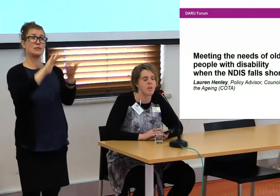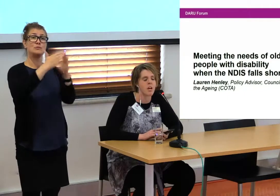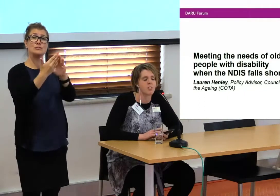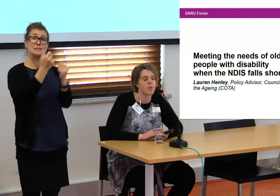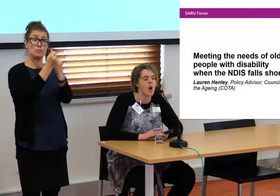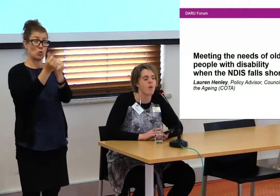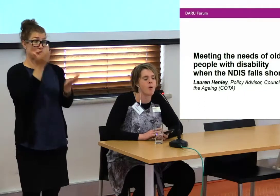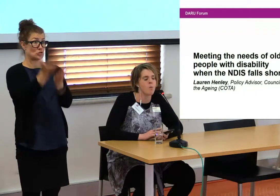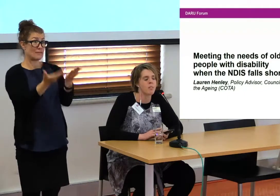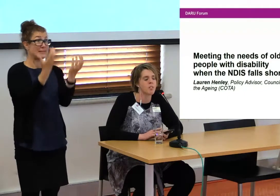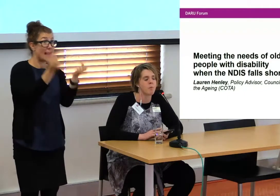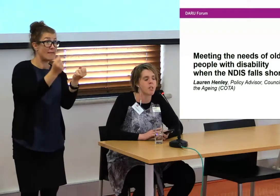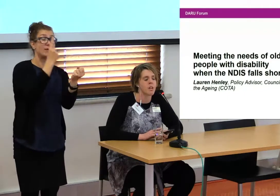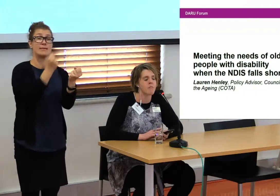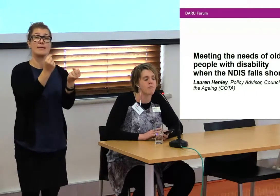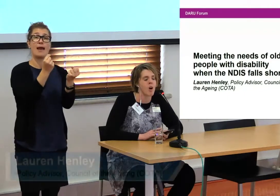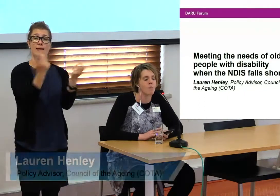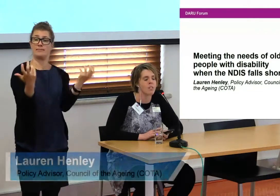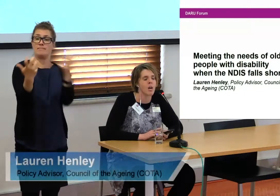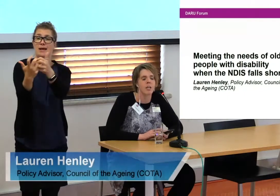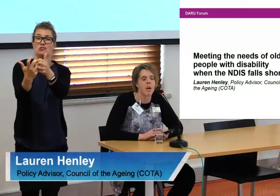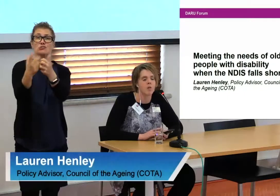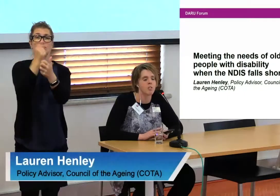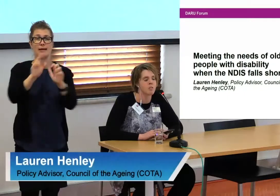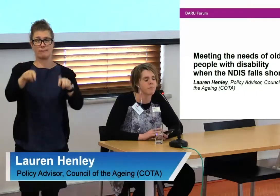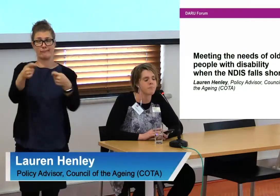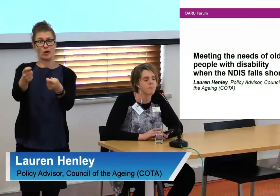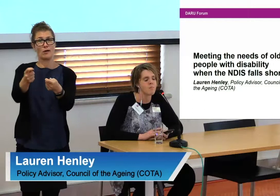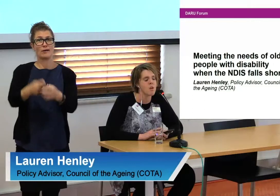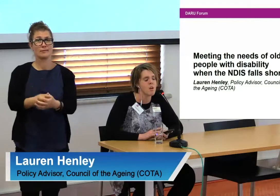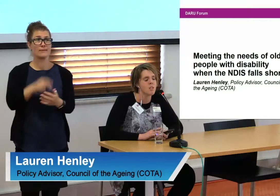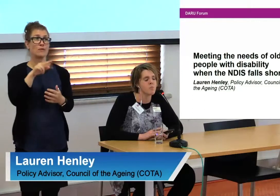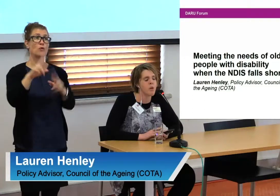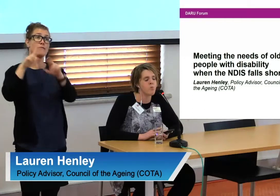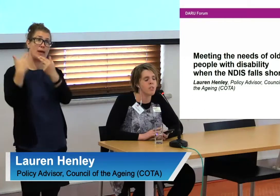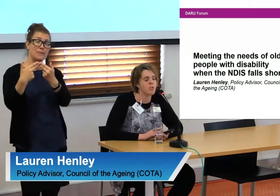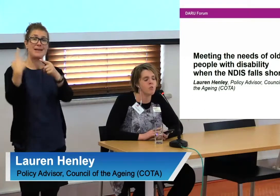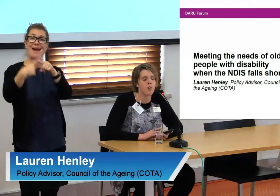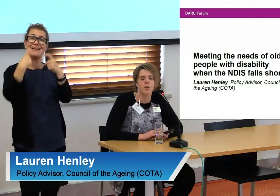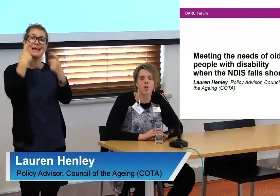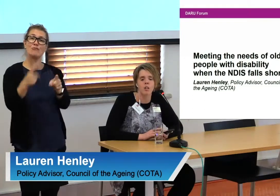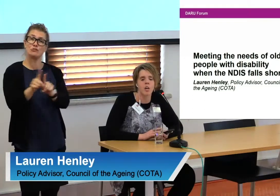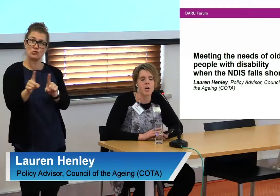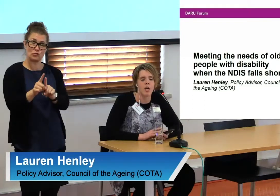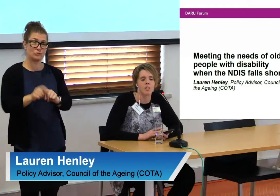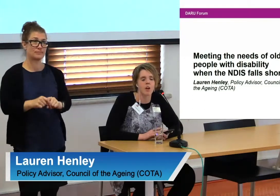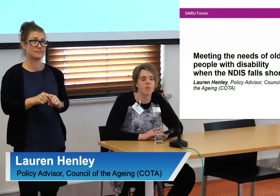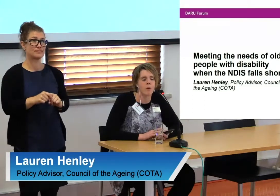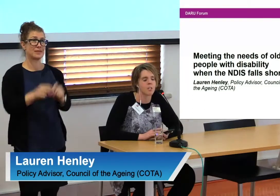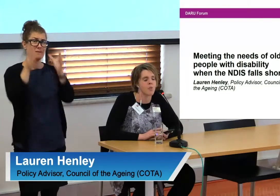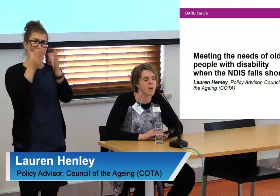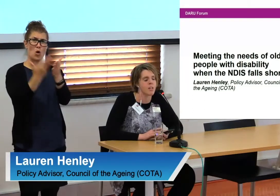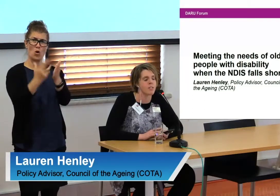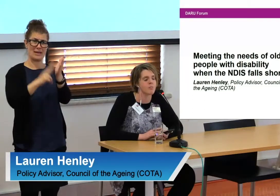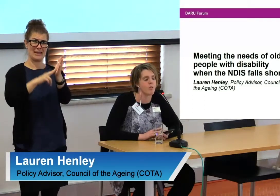meet the needs of people with disability, their families, and carers. There's been a really strong focus on the NDIS over the